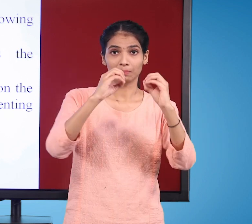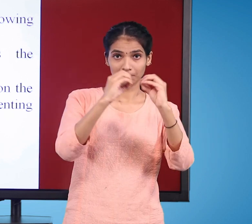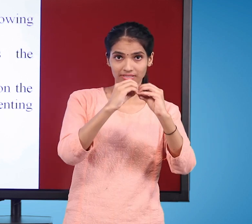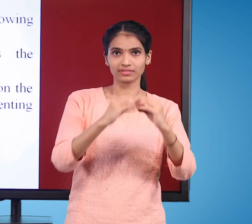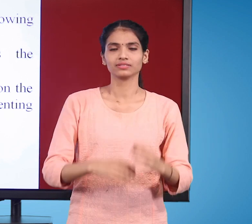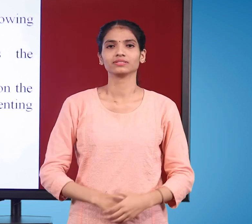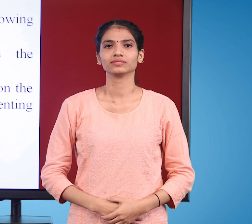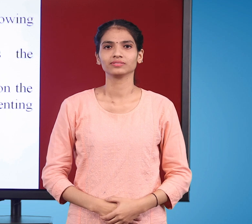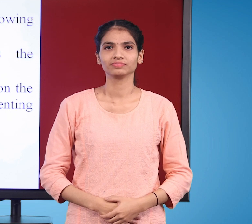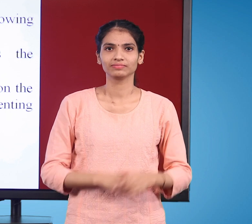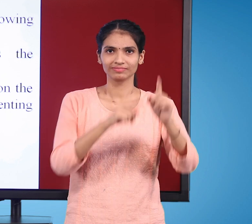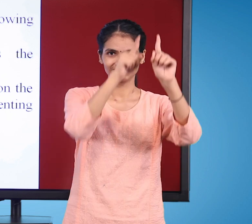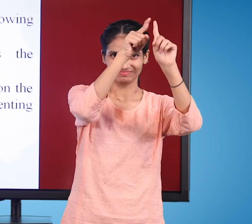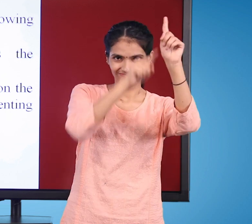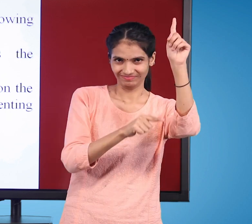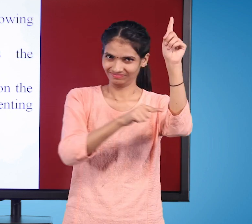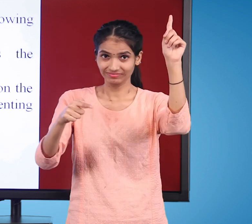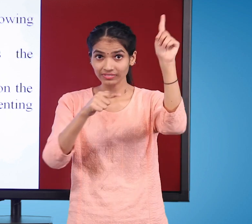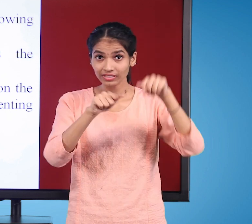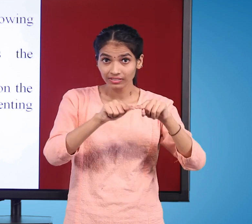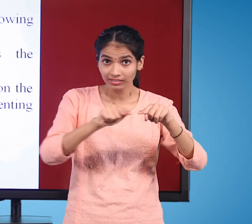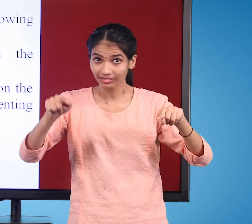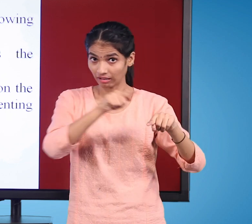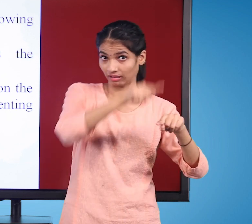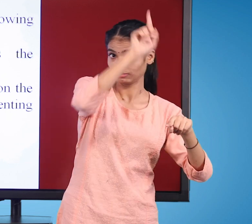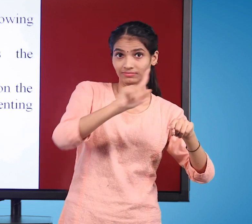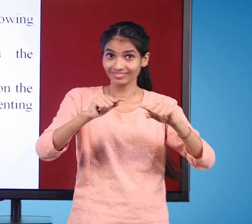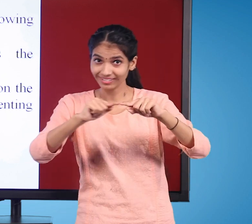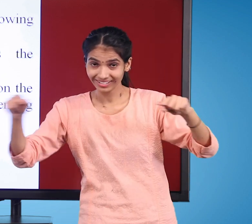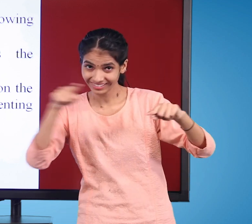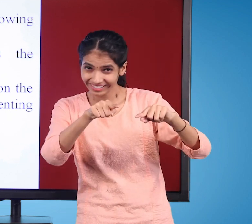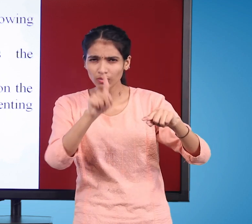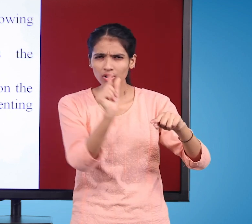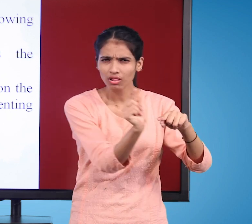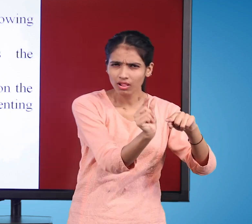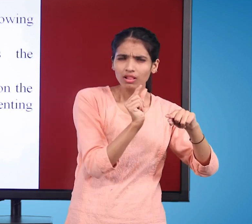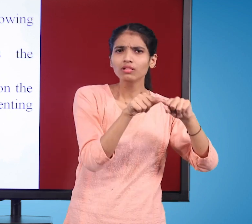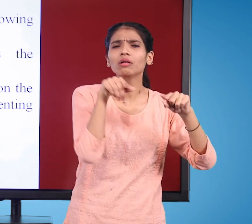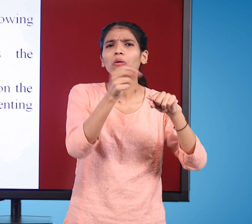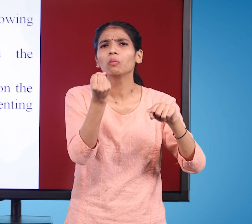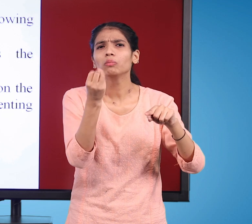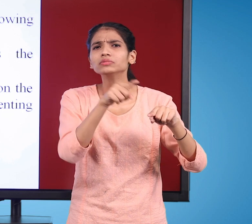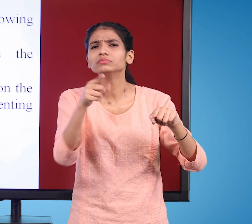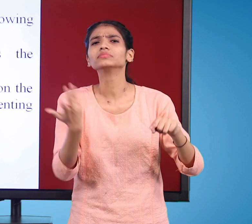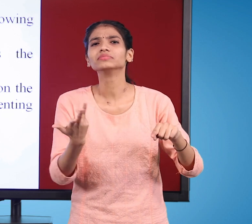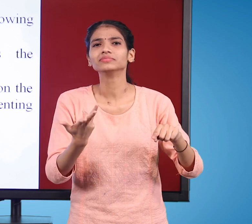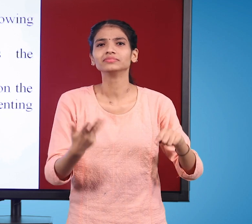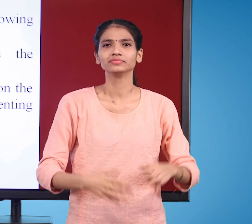B. What is the scale chosen on the horizontal line representing number of shirts?